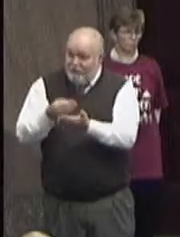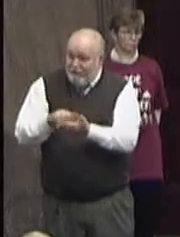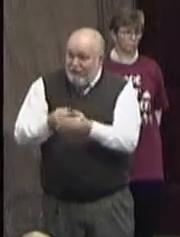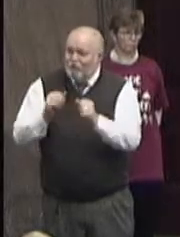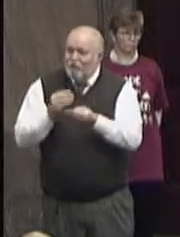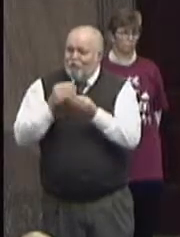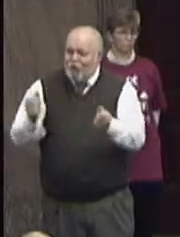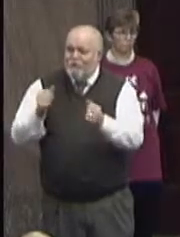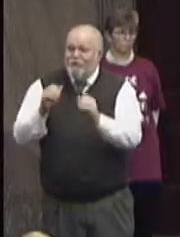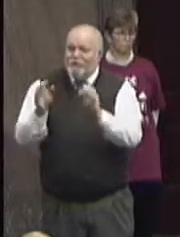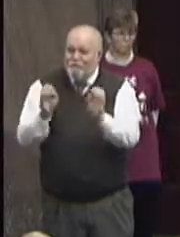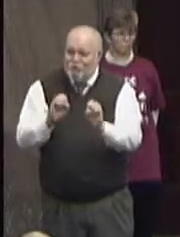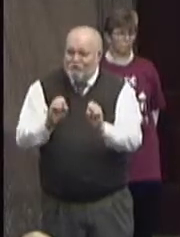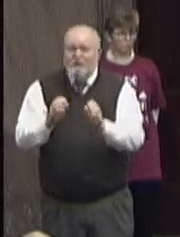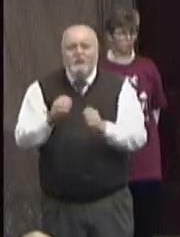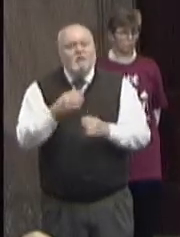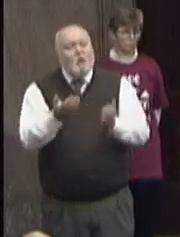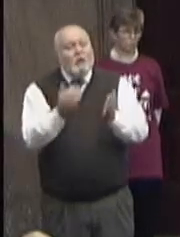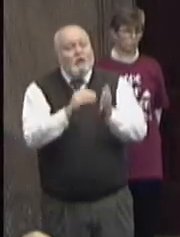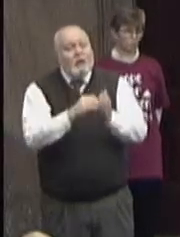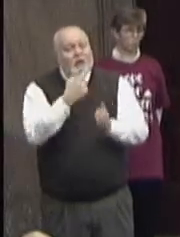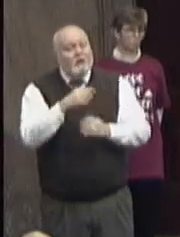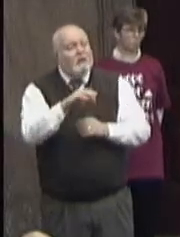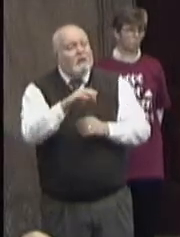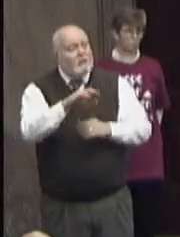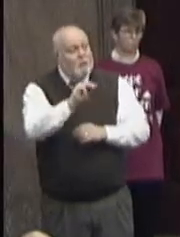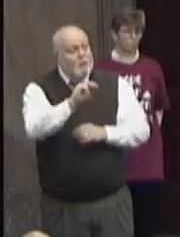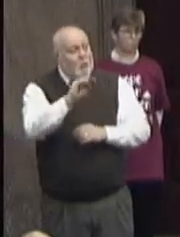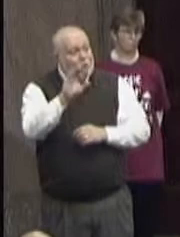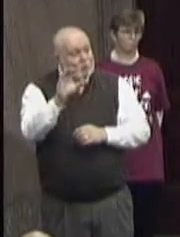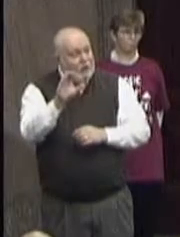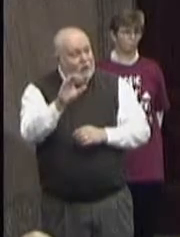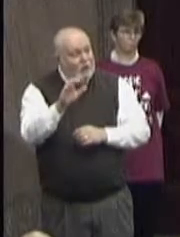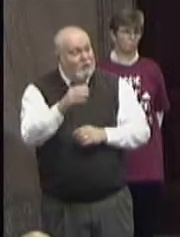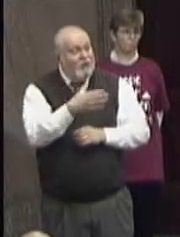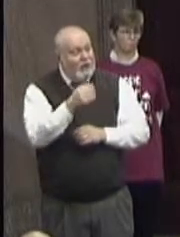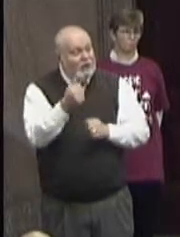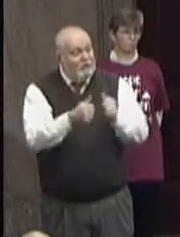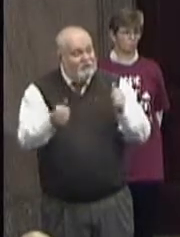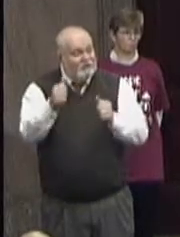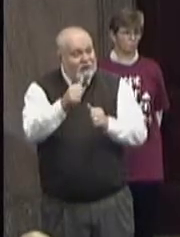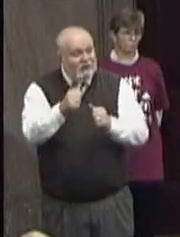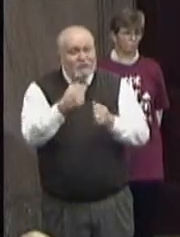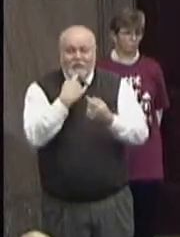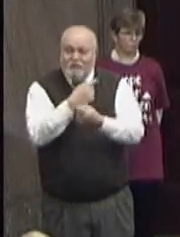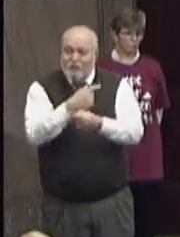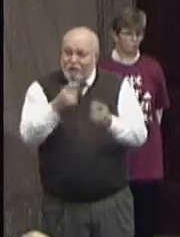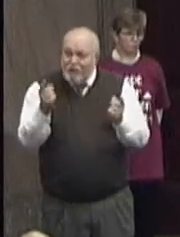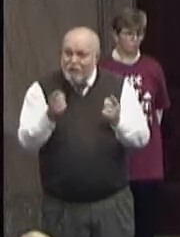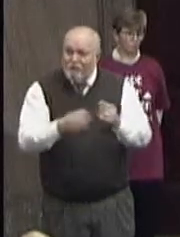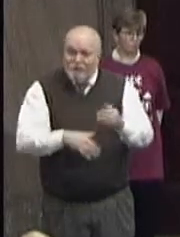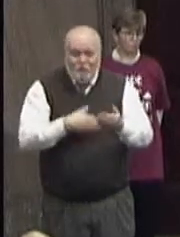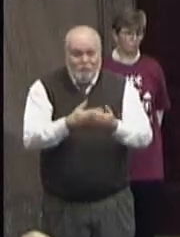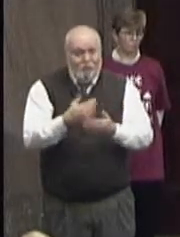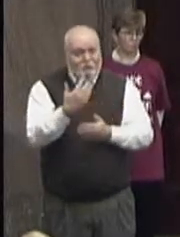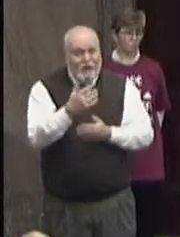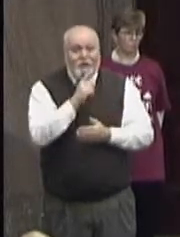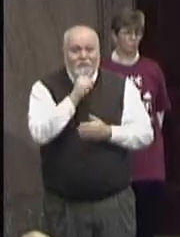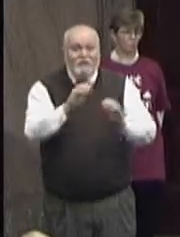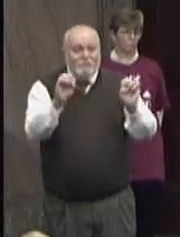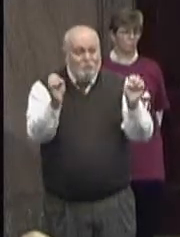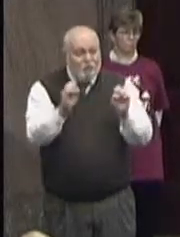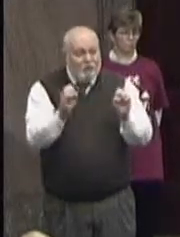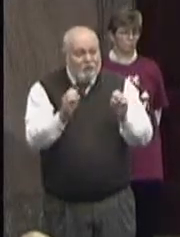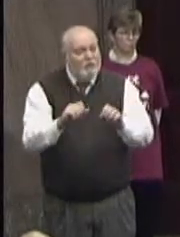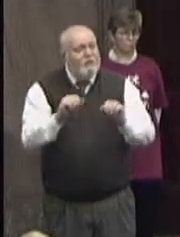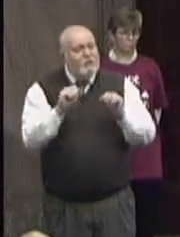solve this crisis. So once I will say, the county and the county executive have declared special education services birth to 5 to be in crisis. You are